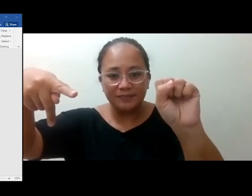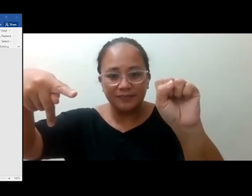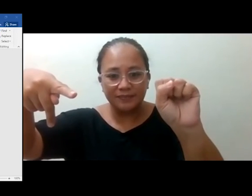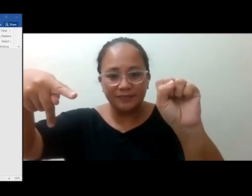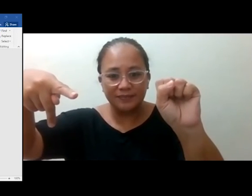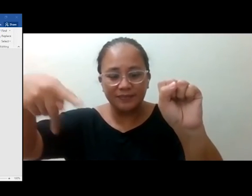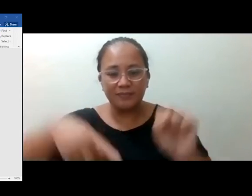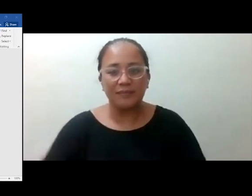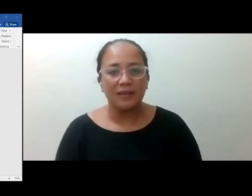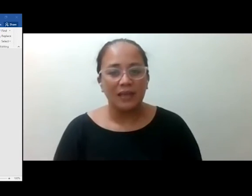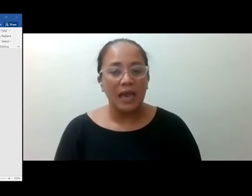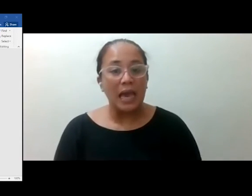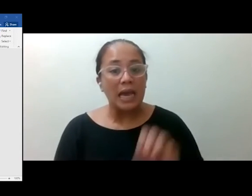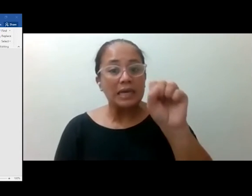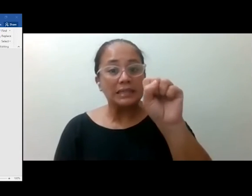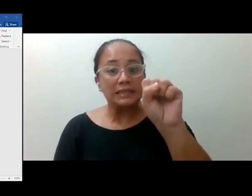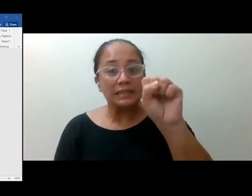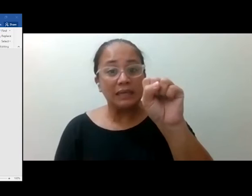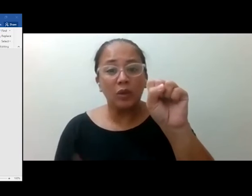And the subject is a whole sentence.